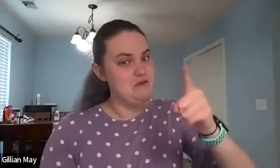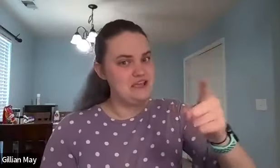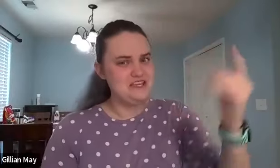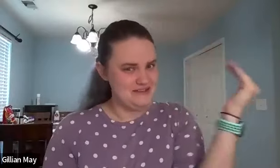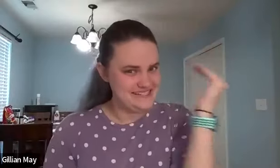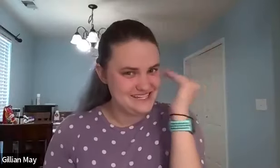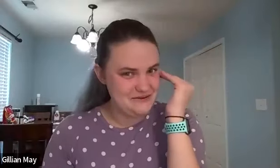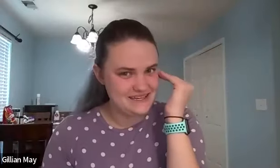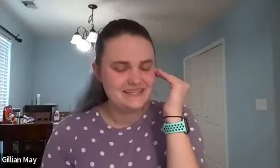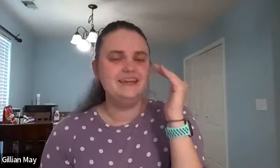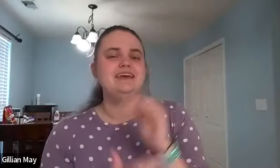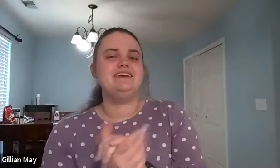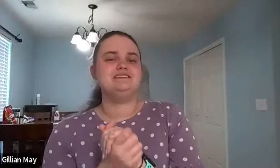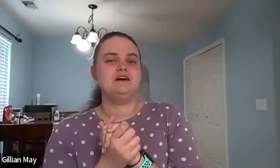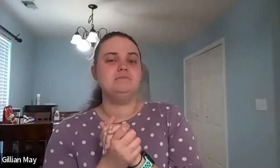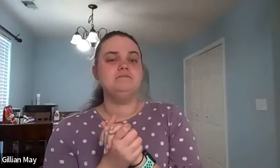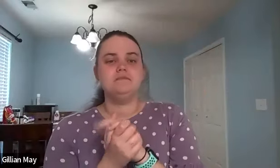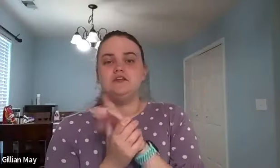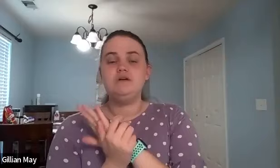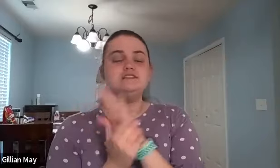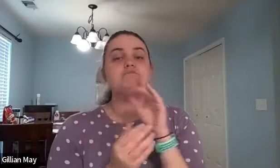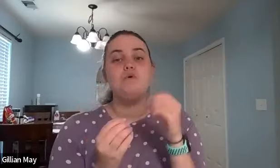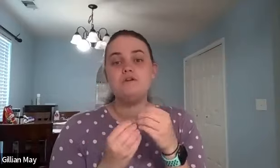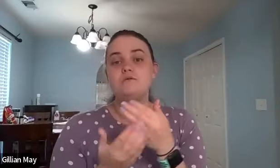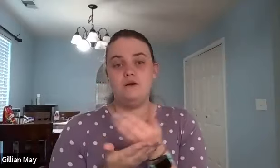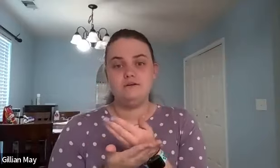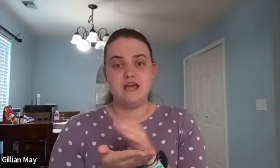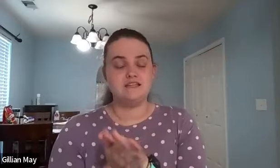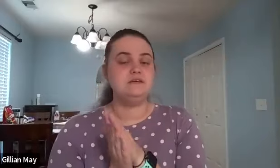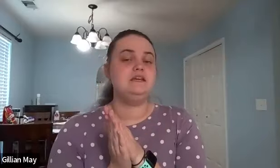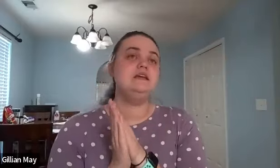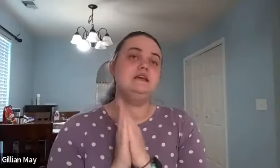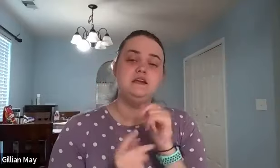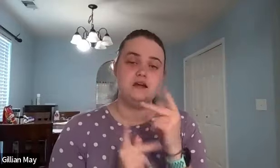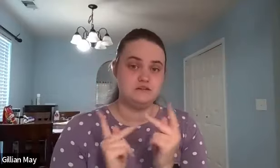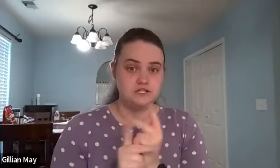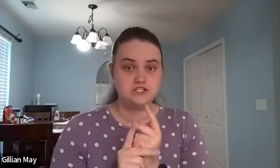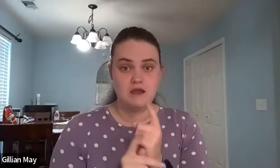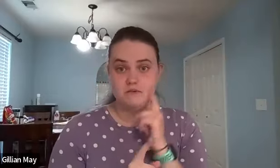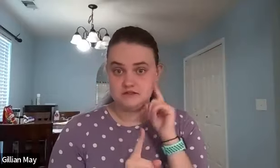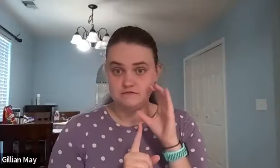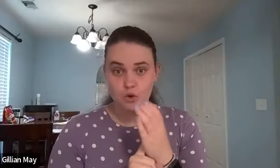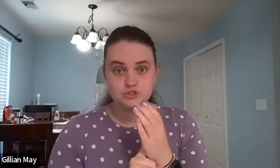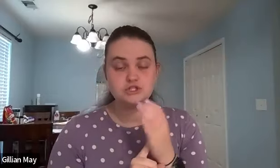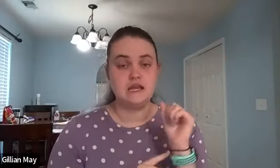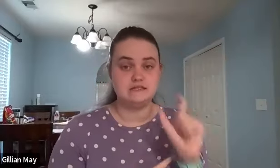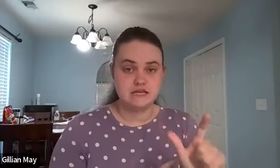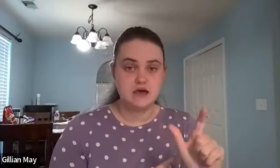way you at least know it. Is you guys are more than welcome to ask me any kinds of questions you have about deaf culture,